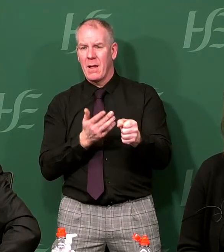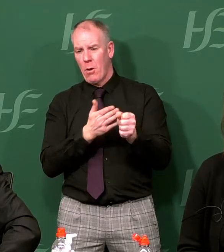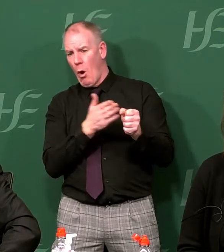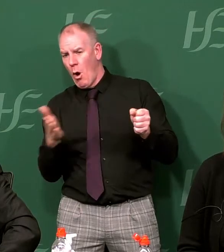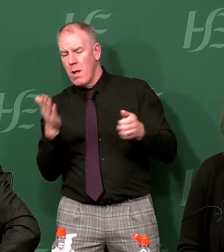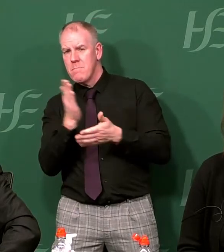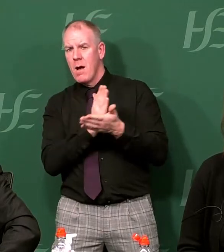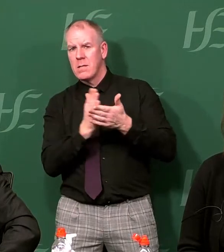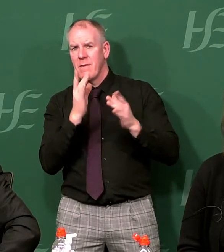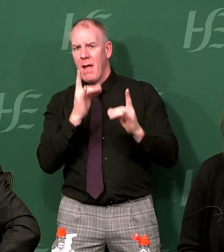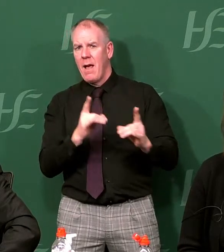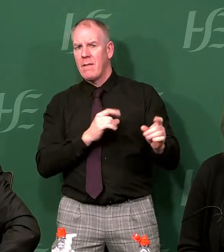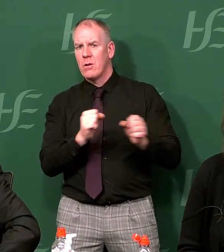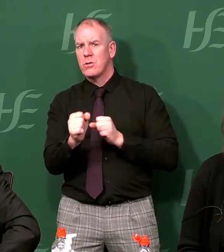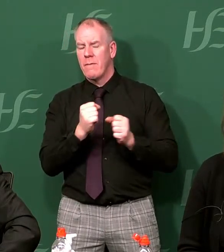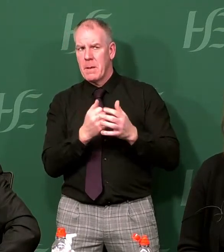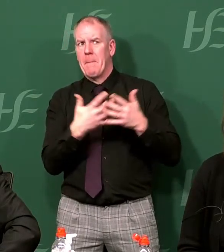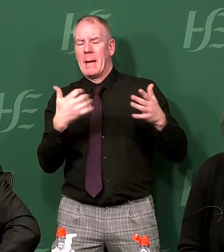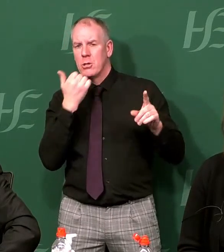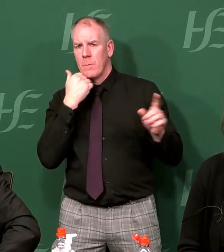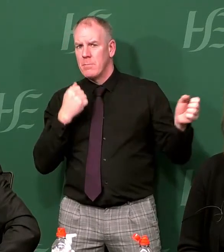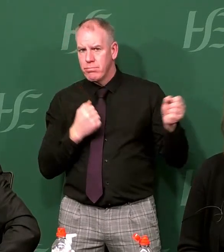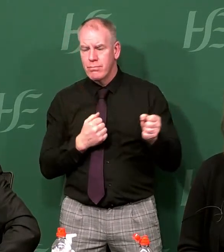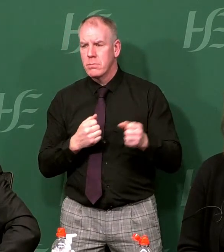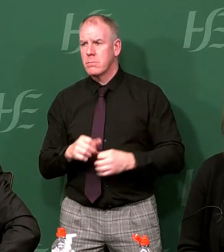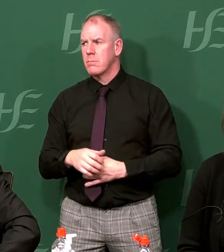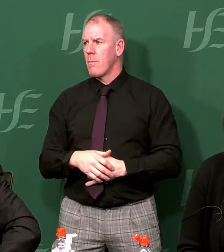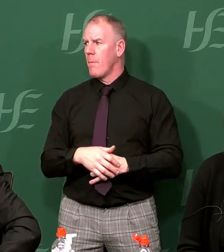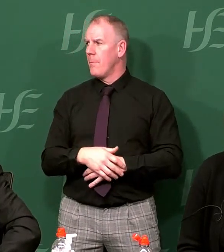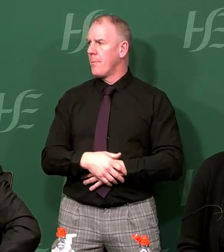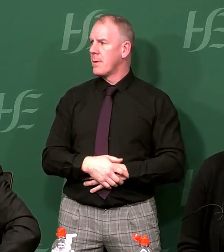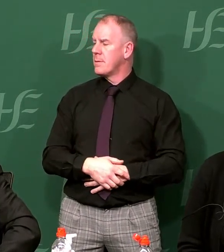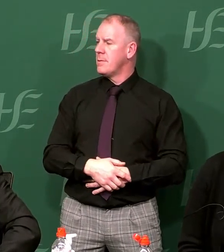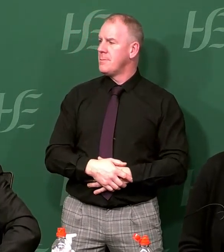services professionals, that's been the biggest number.